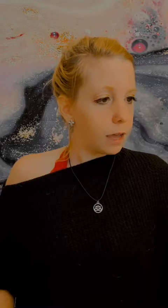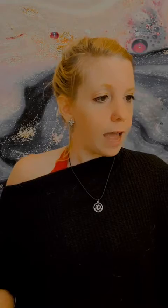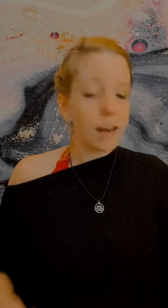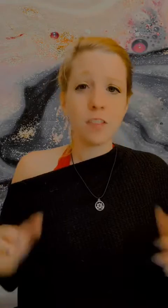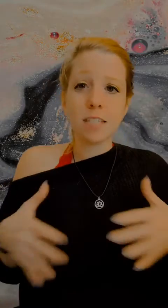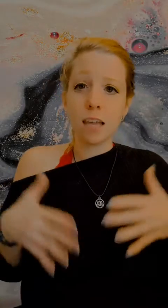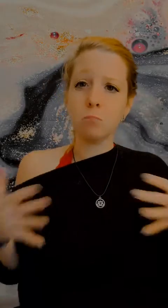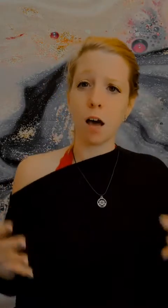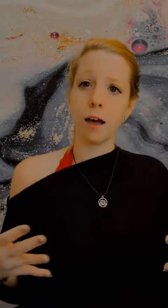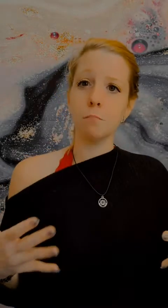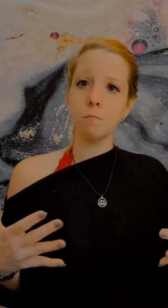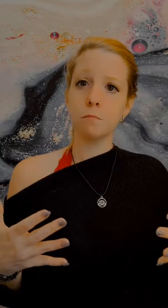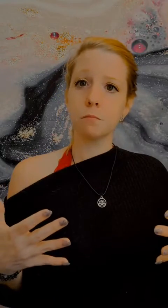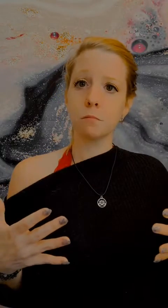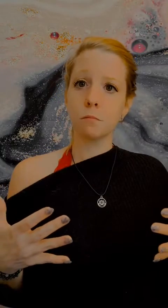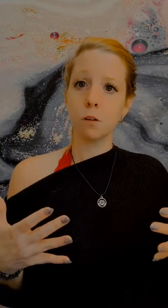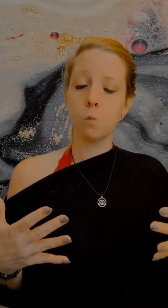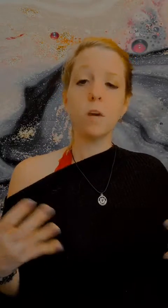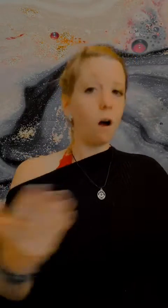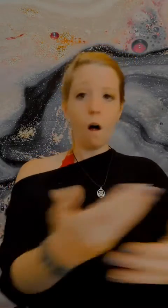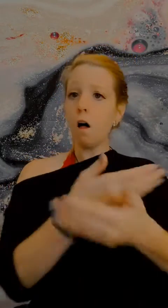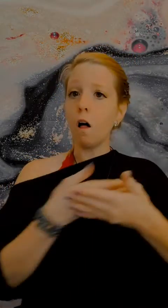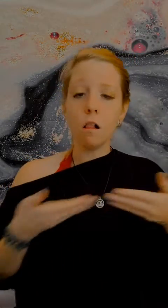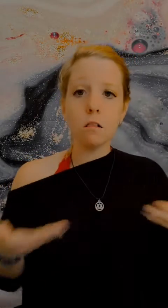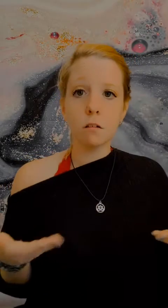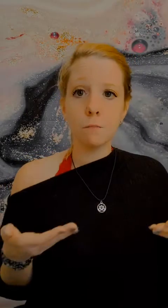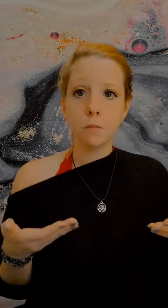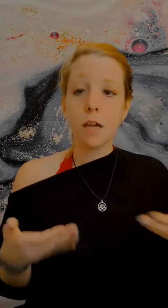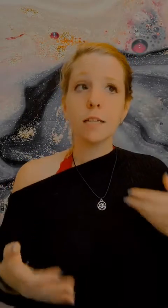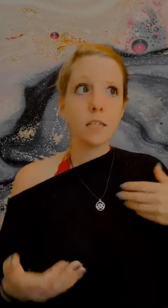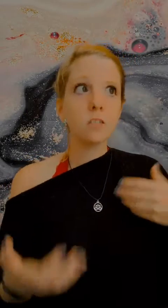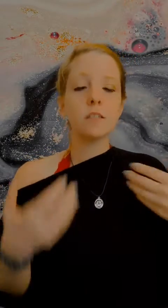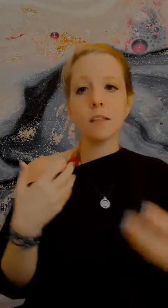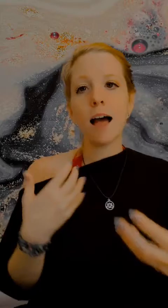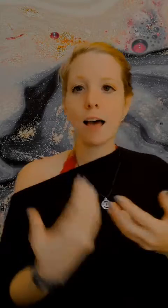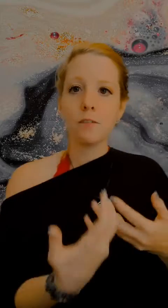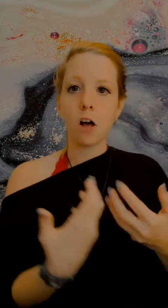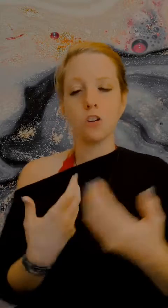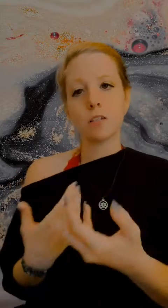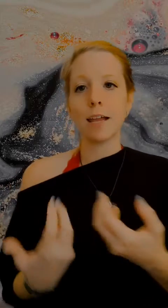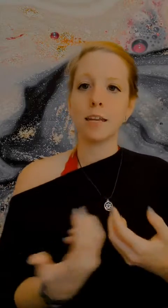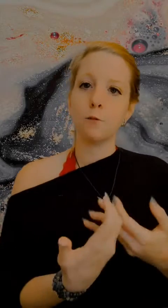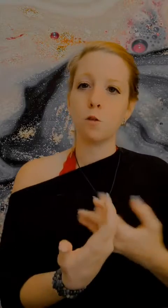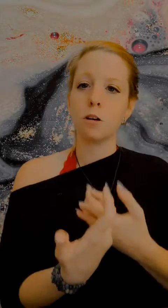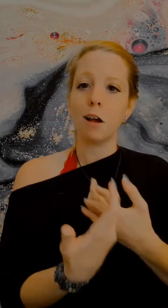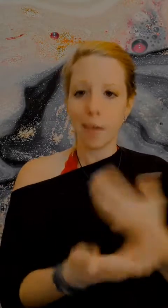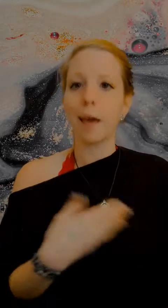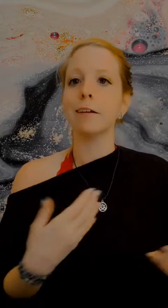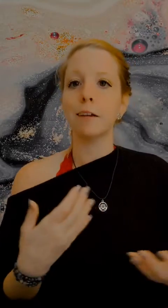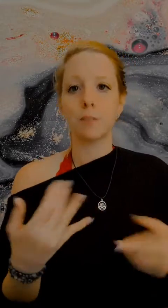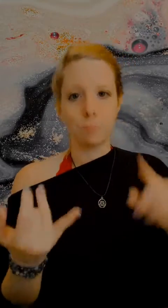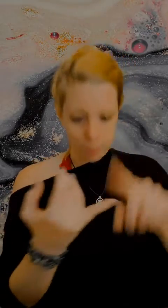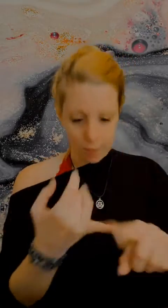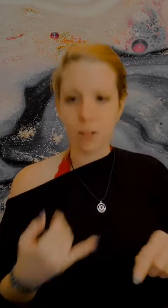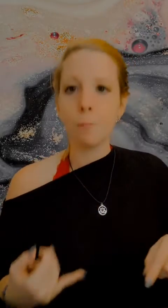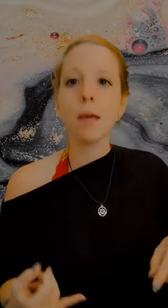And at the same time, we all need to still have understanding for, again, if somebody's having a baby,